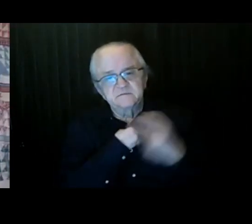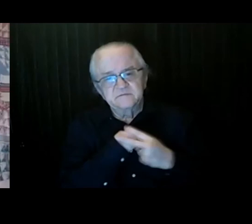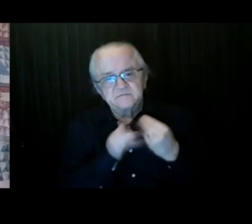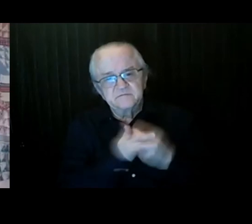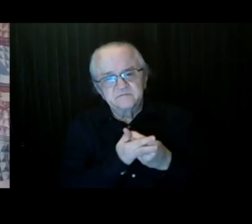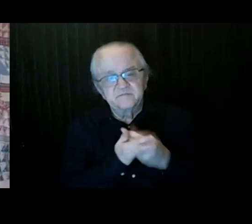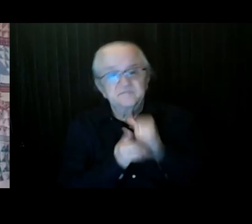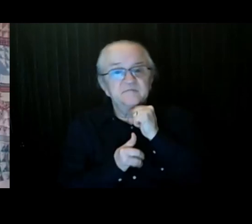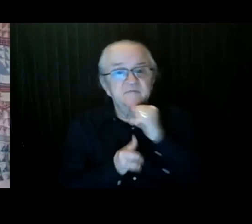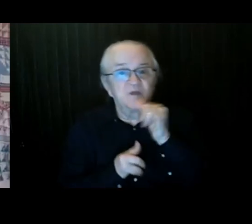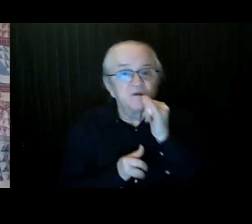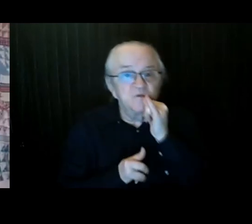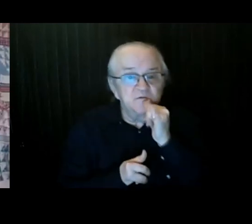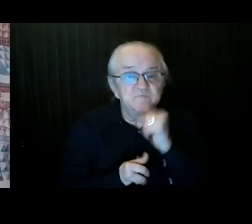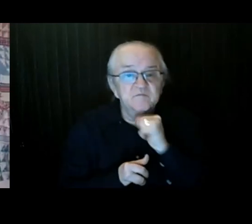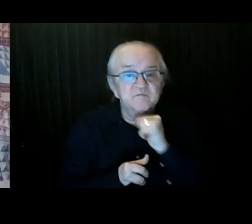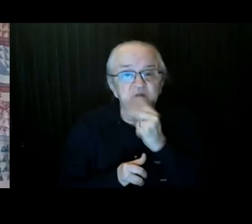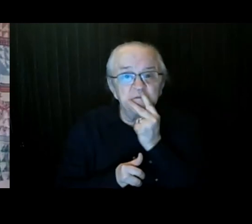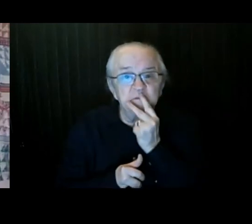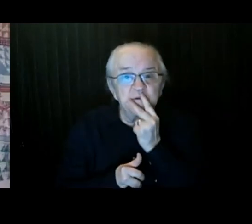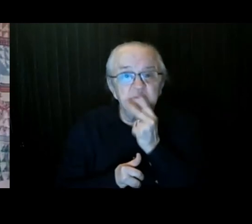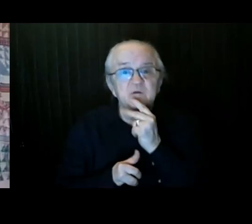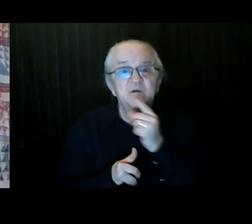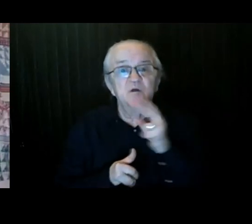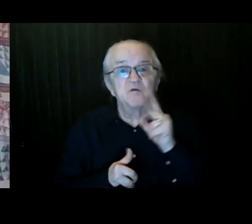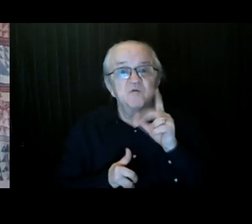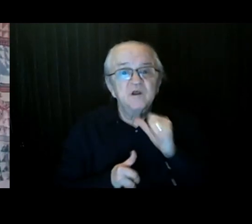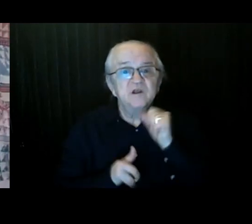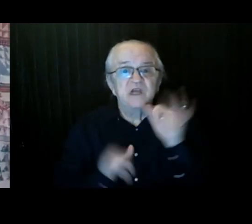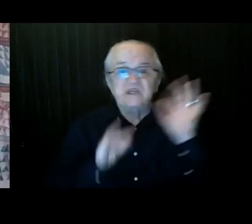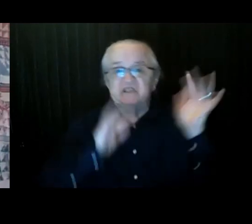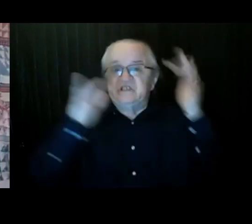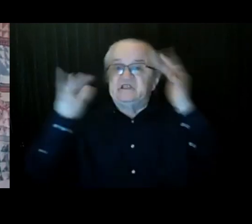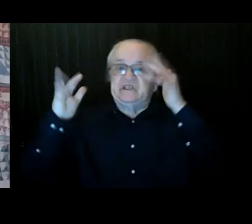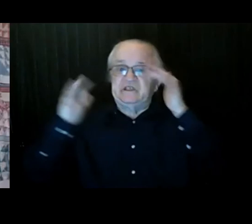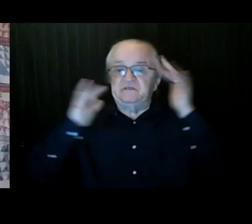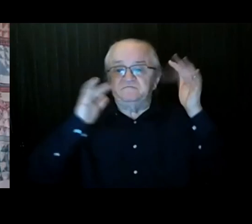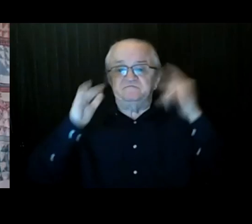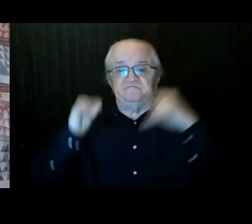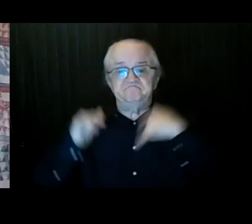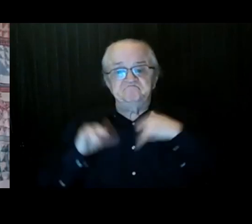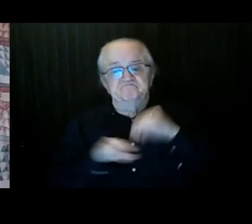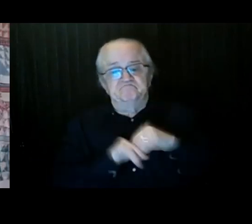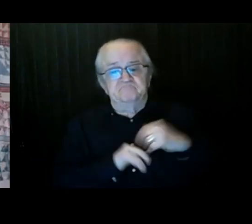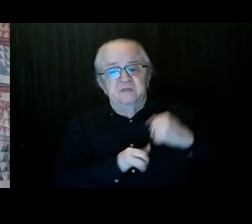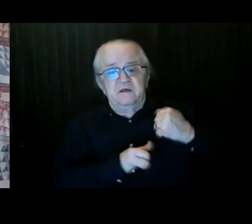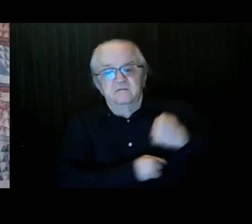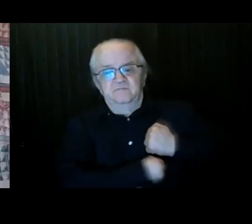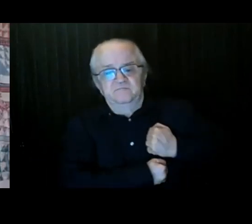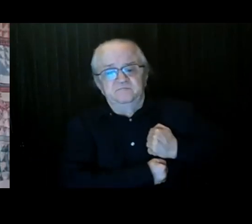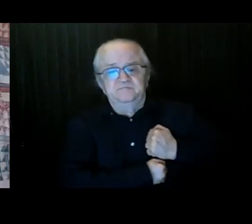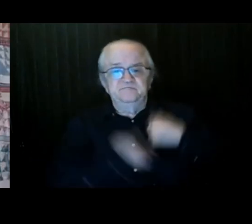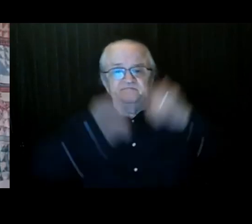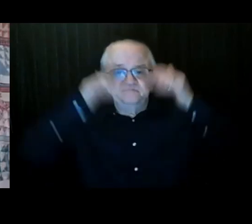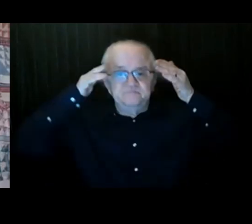I didn't smoke. I didn't do drugs. I didn't go out. I just was in the Army, and I focused